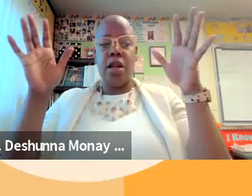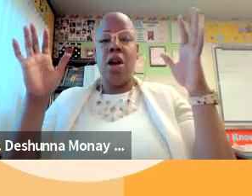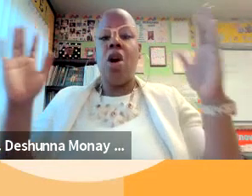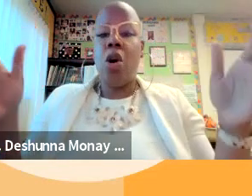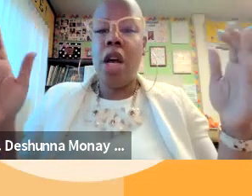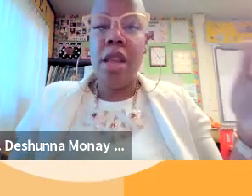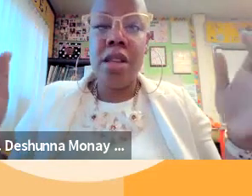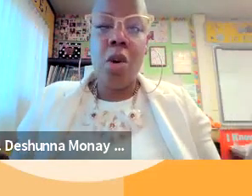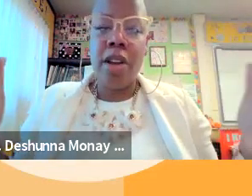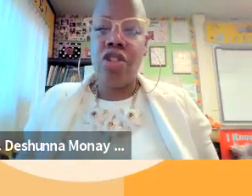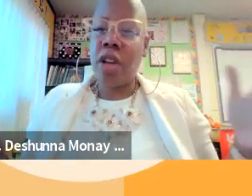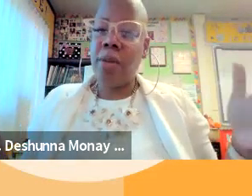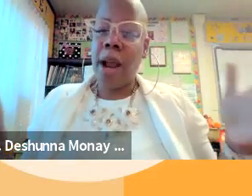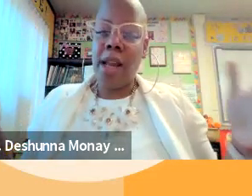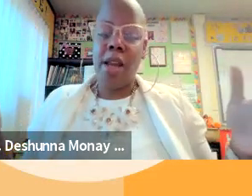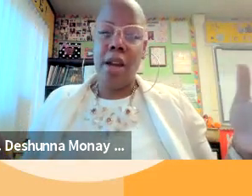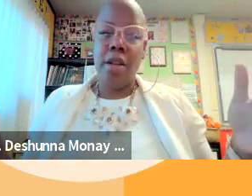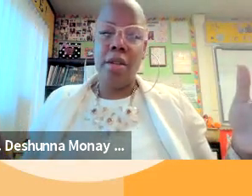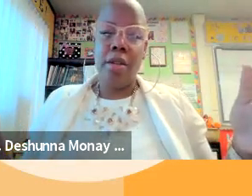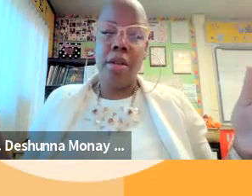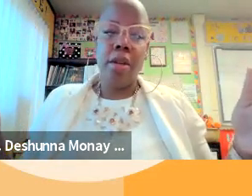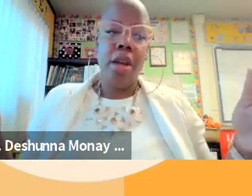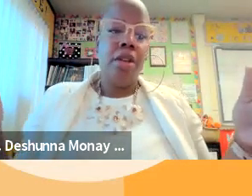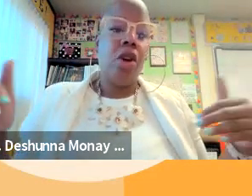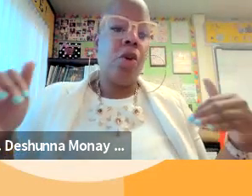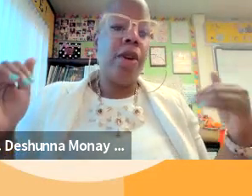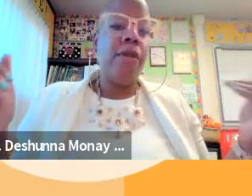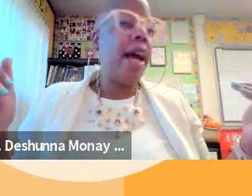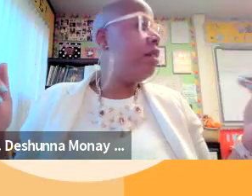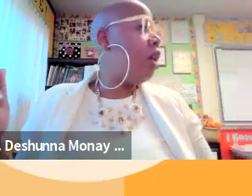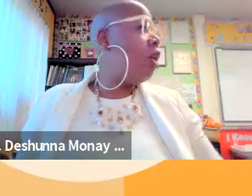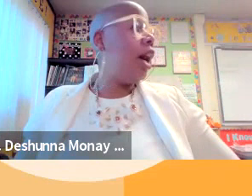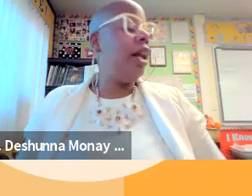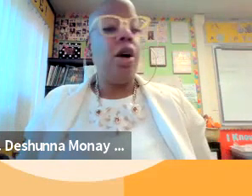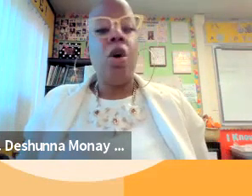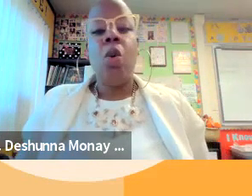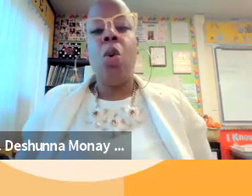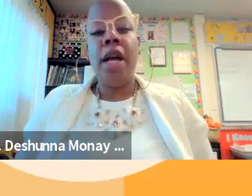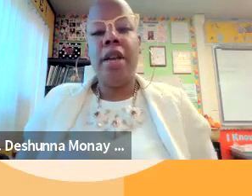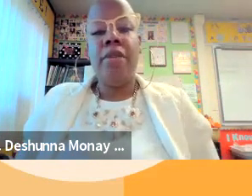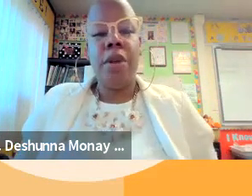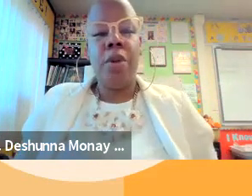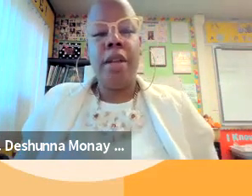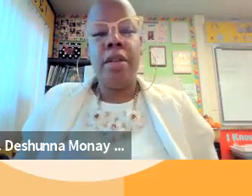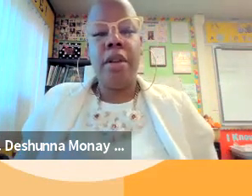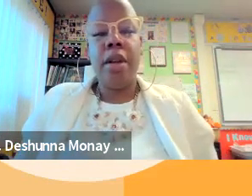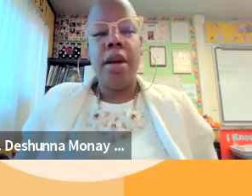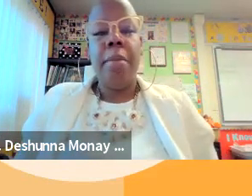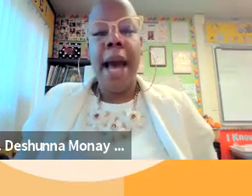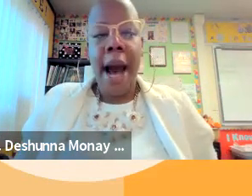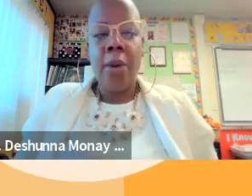self-reflect on this question right here. So reflect on what